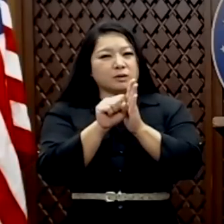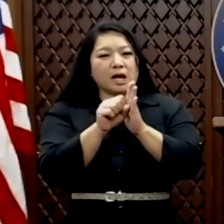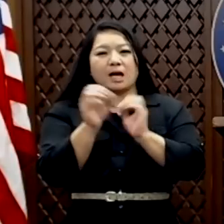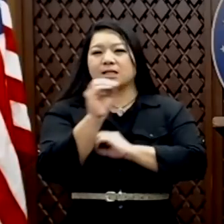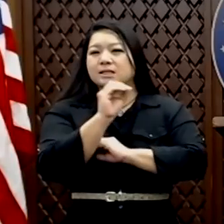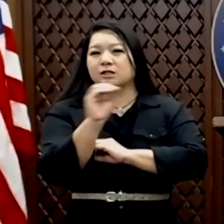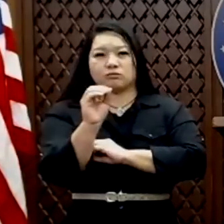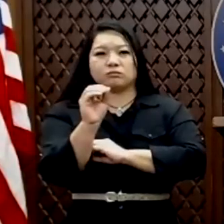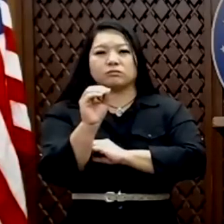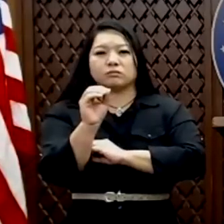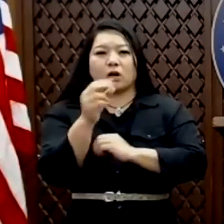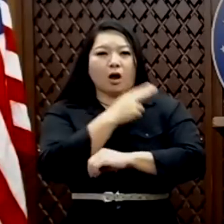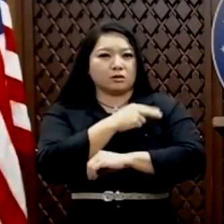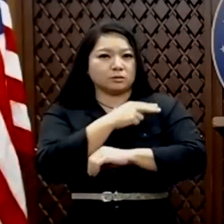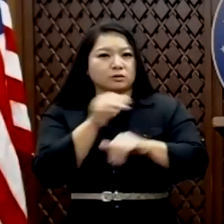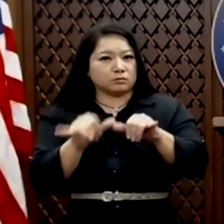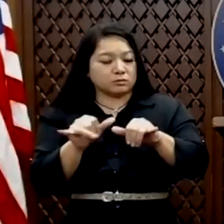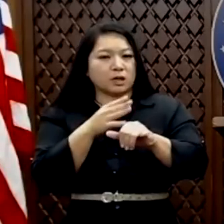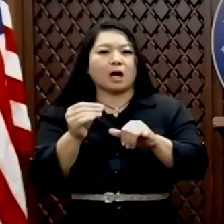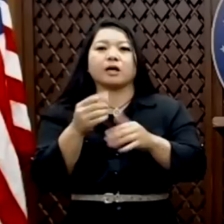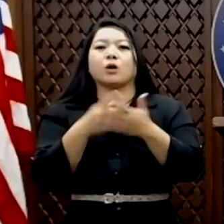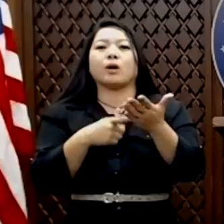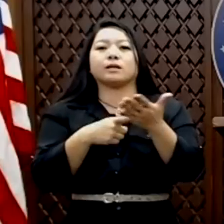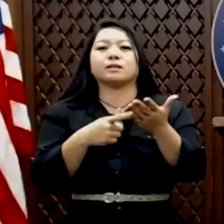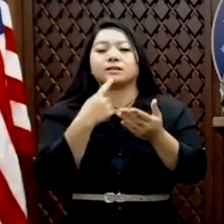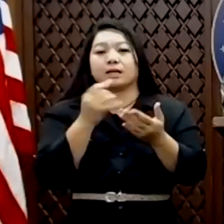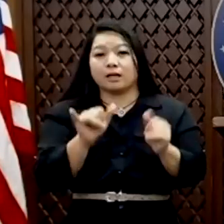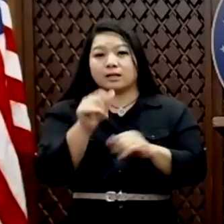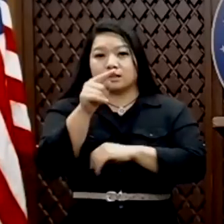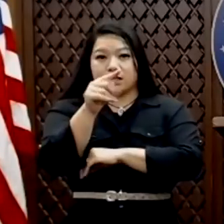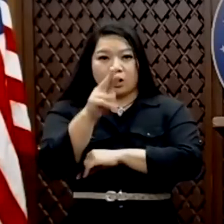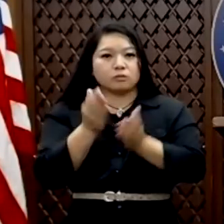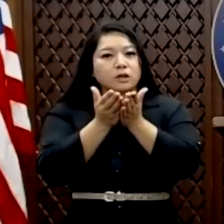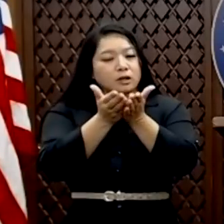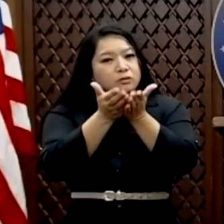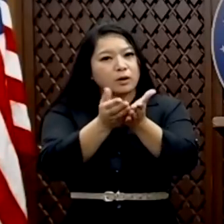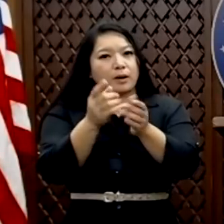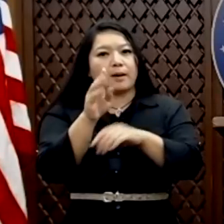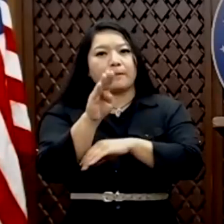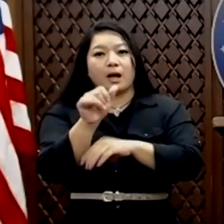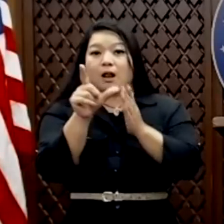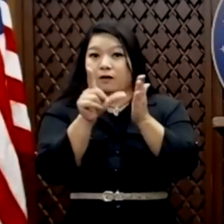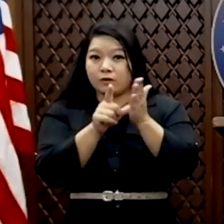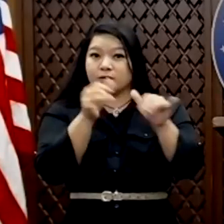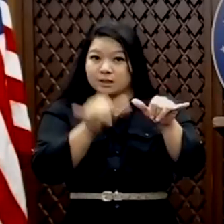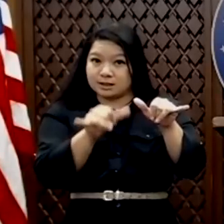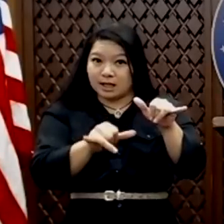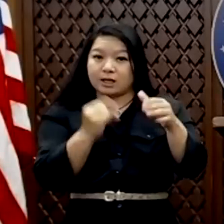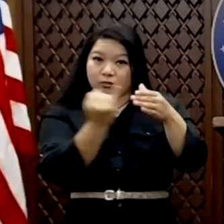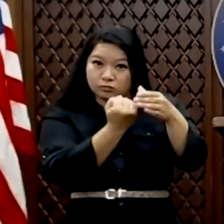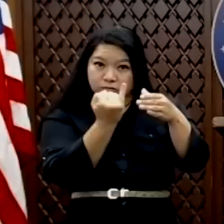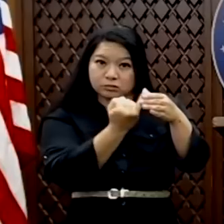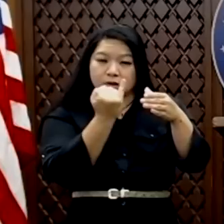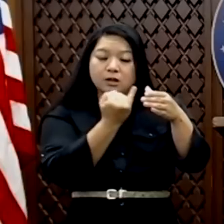hospitalizations. Finally, I want to reiterate that the TR sailors staying in lodging are required by lawful order to remain in quarantine in